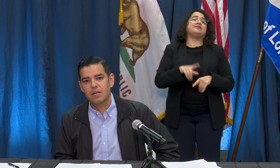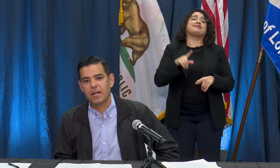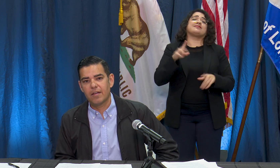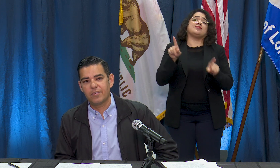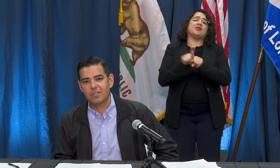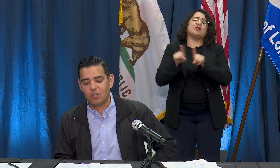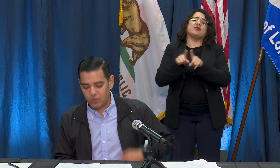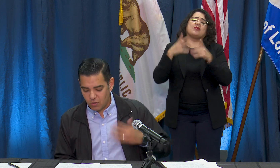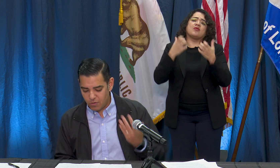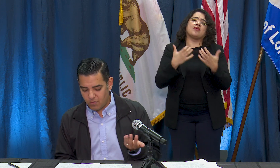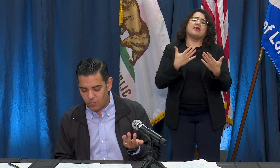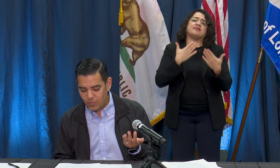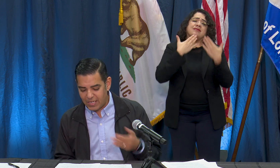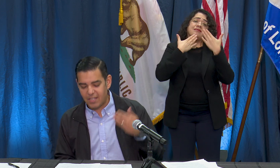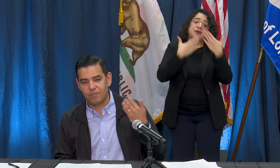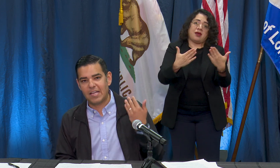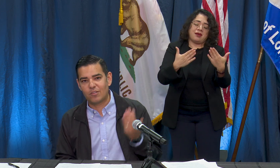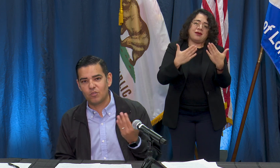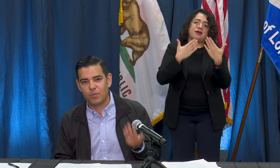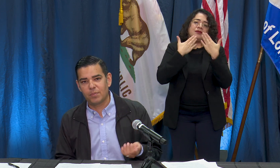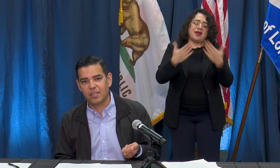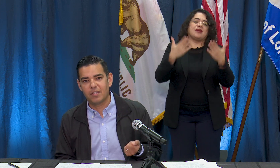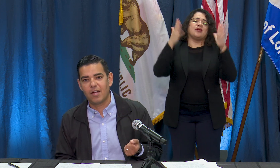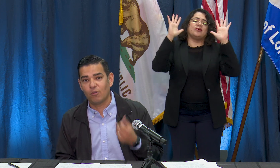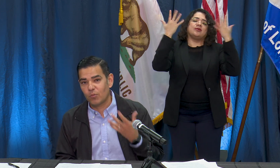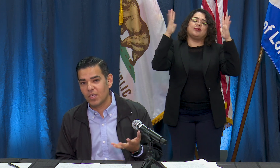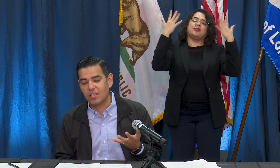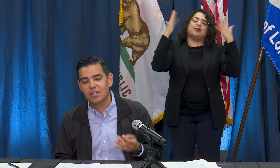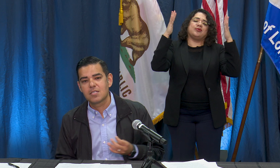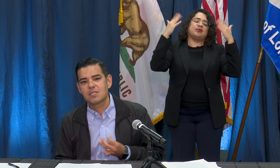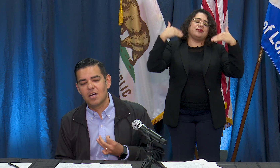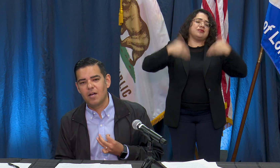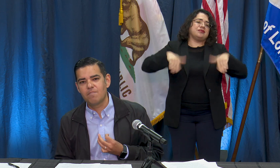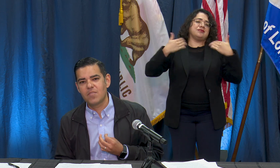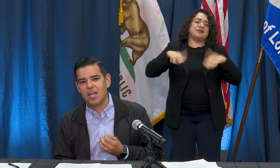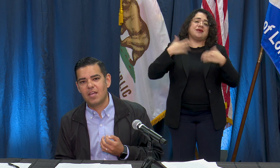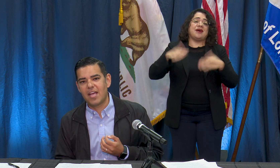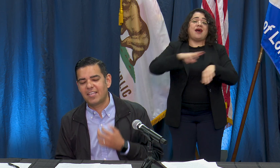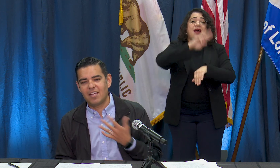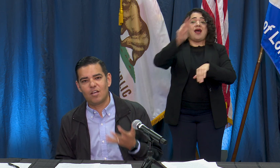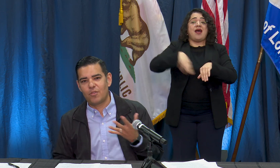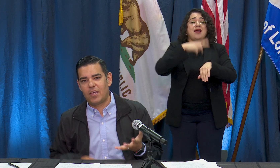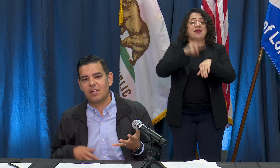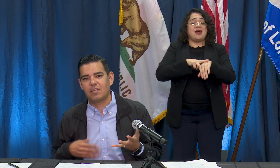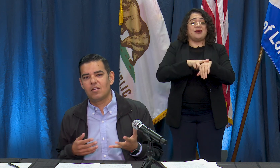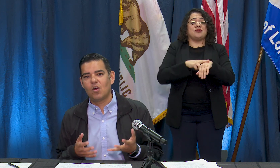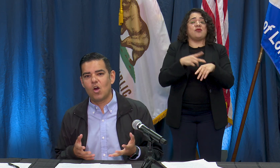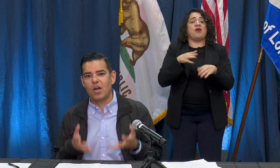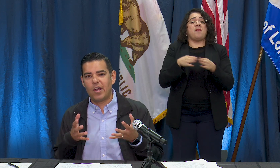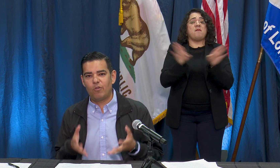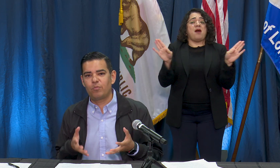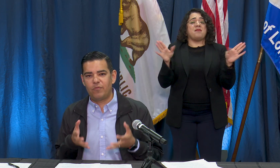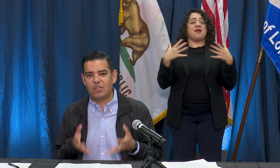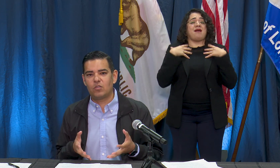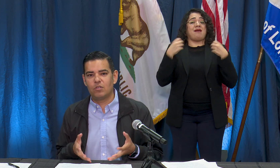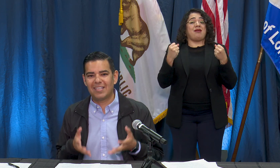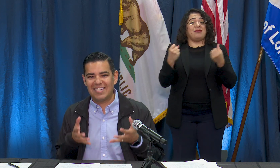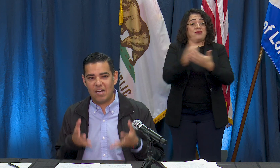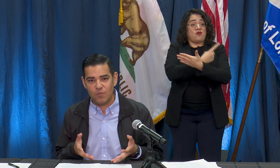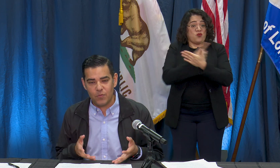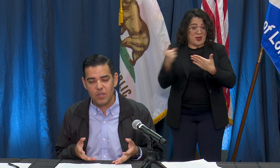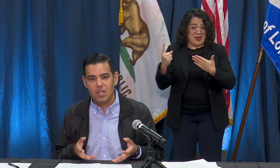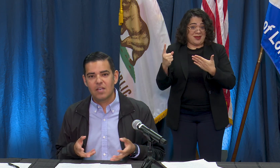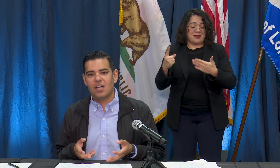you, this is also the beginning of National Public Health Week. And I cannot thank our health